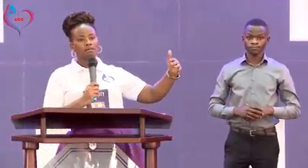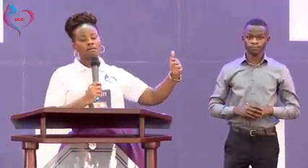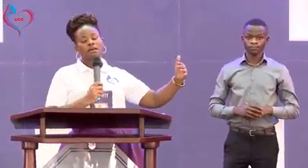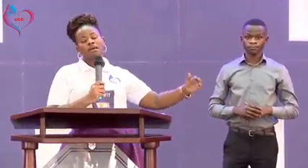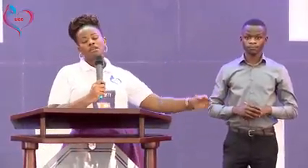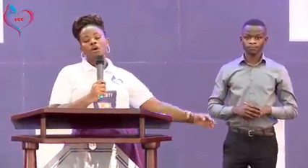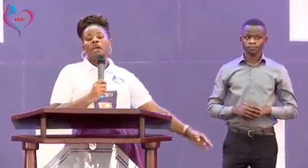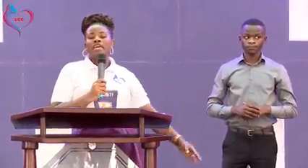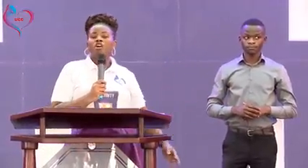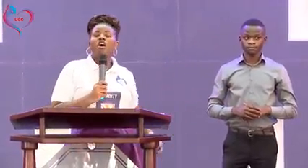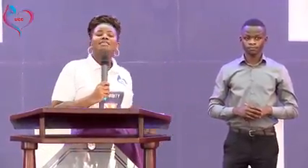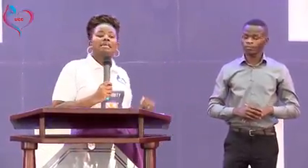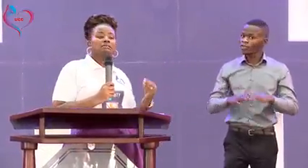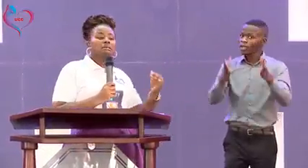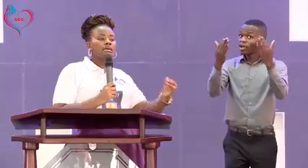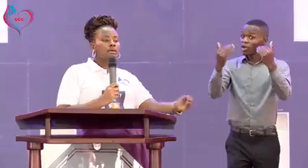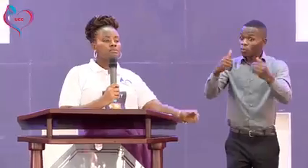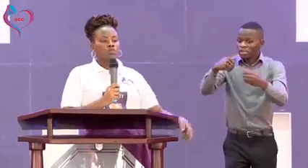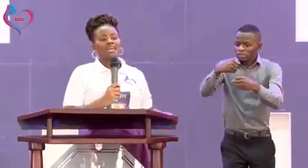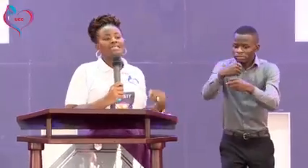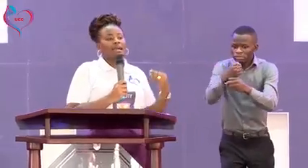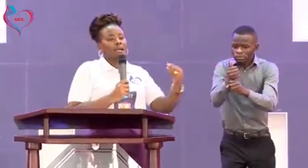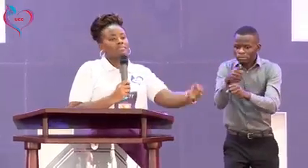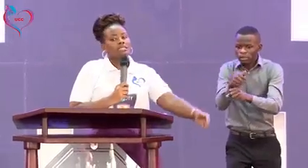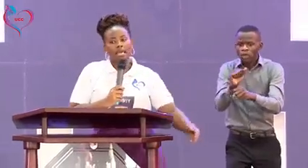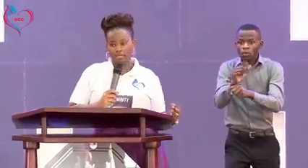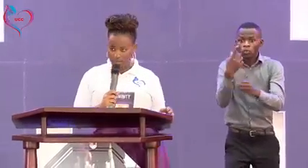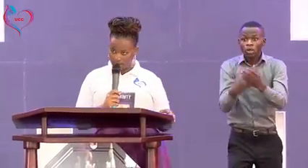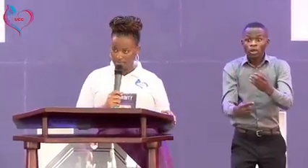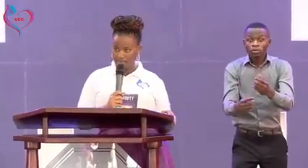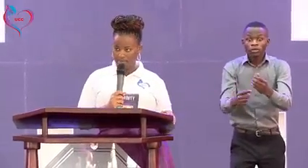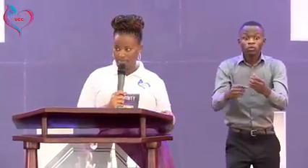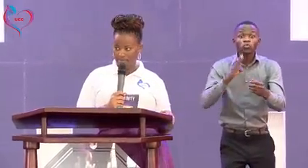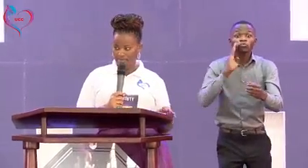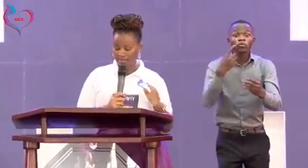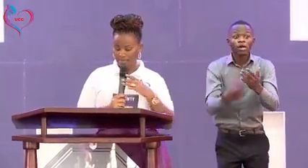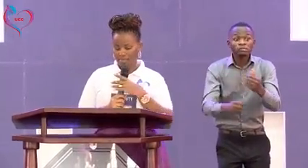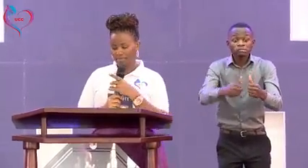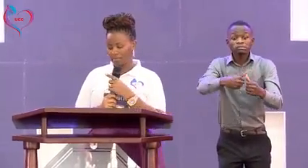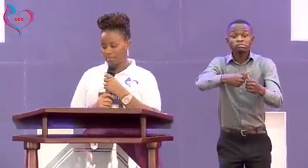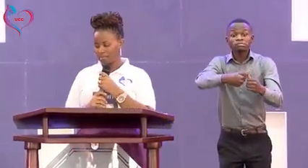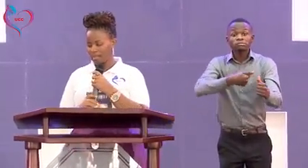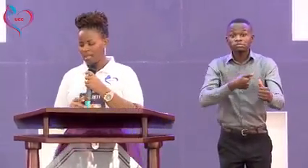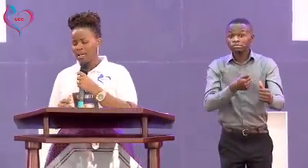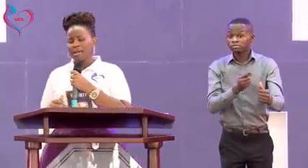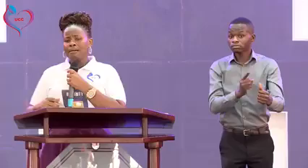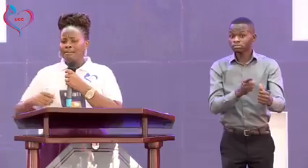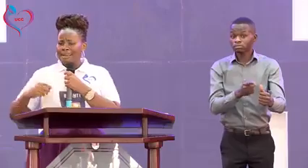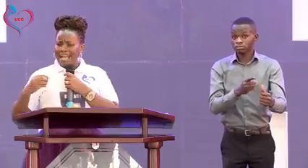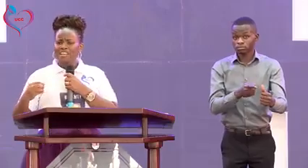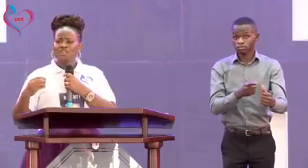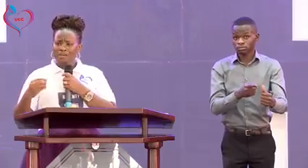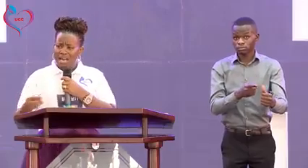inga tebuli. So he causes him to get circumcised. Katinamu waliriza